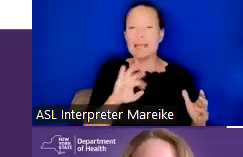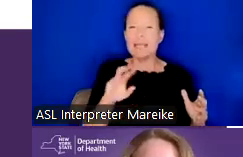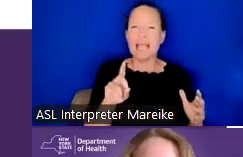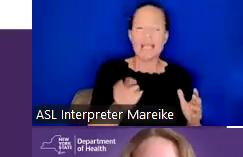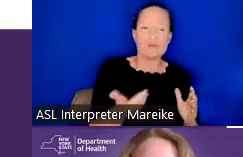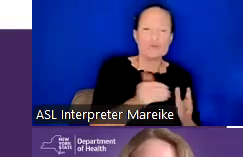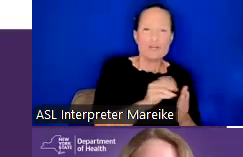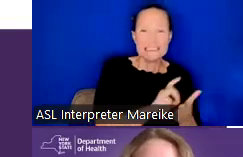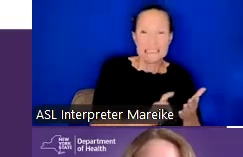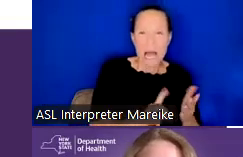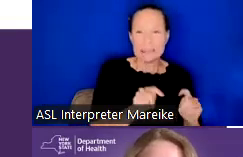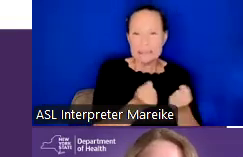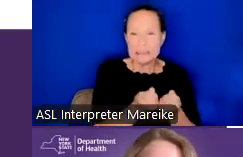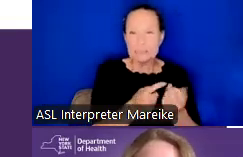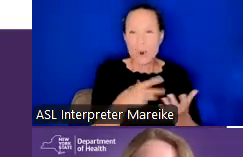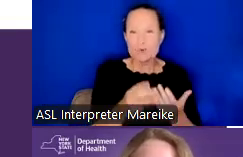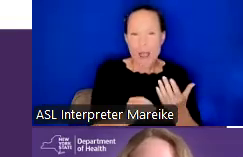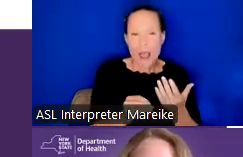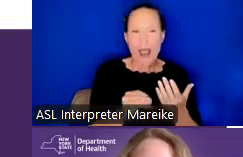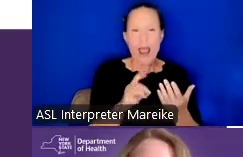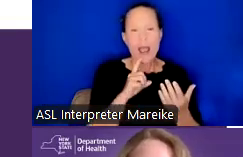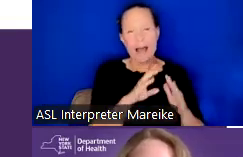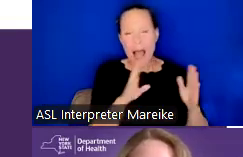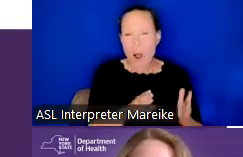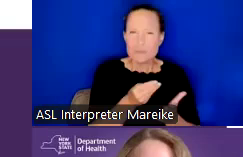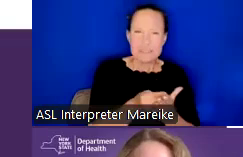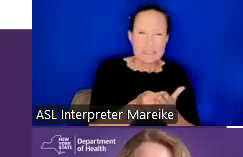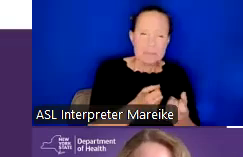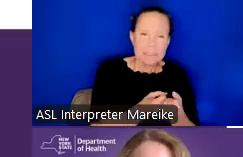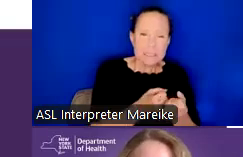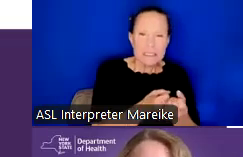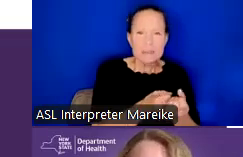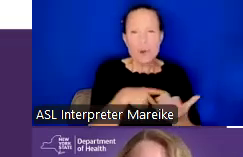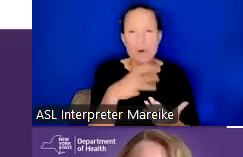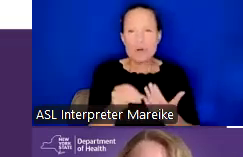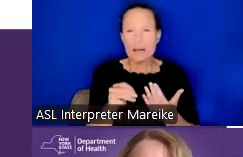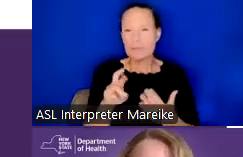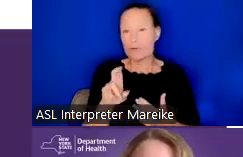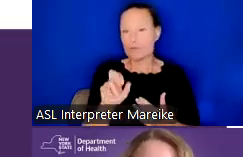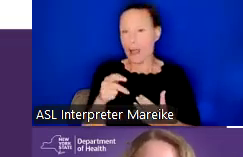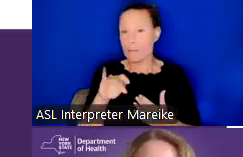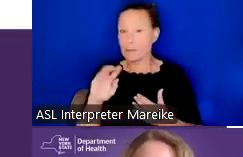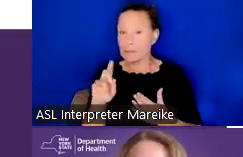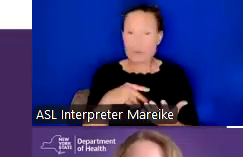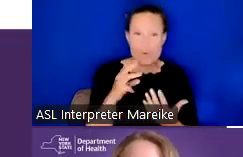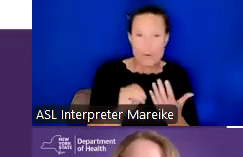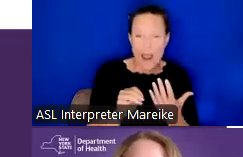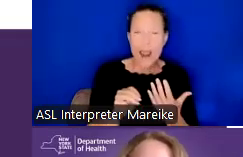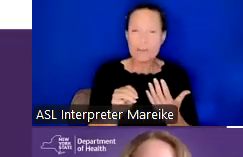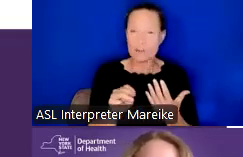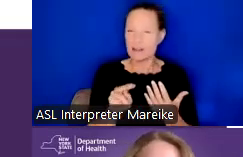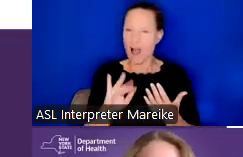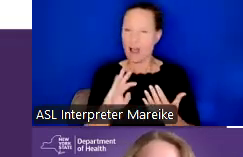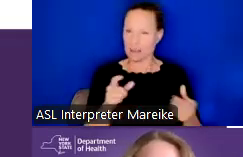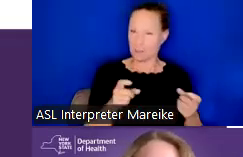programs like the Homestyle Housing Subsidy Program and Rapid Program, which is administered by NILE. We